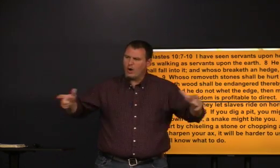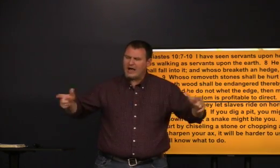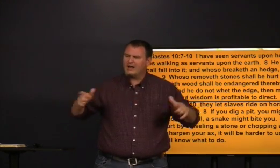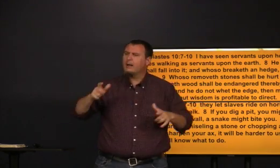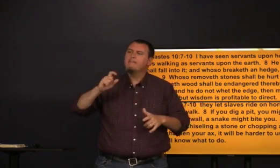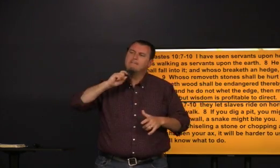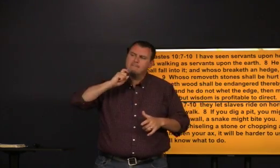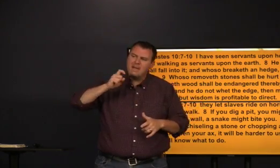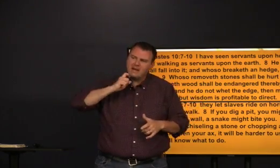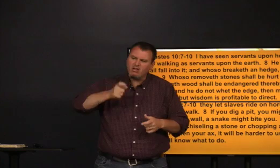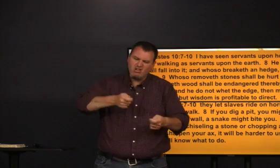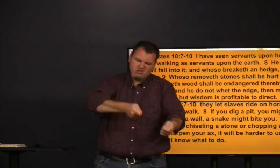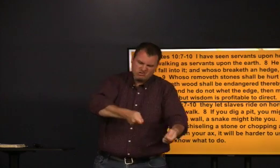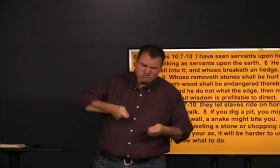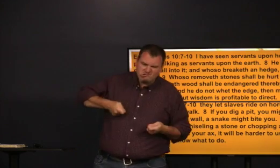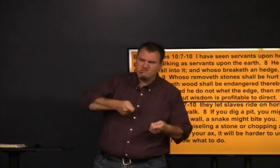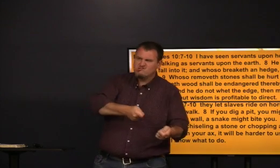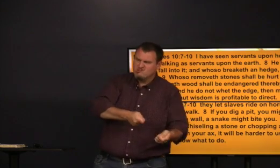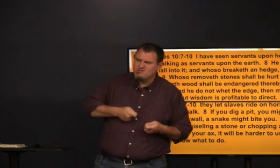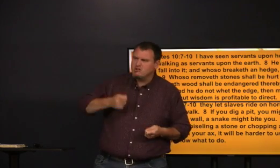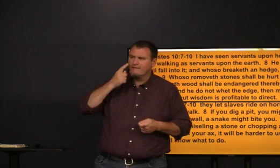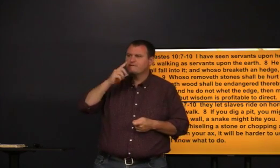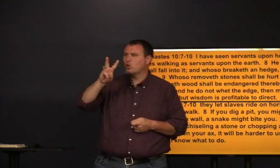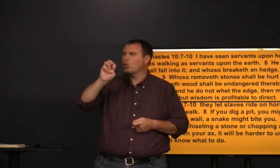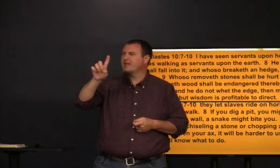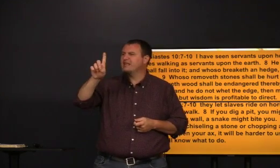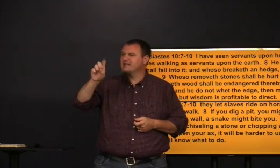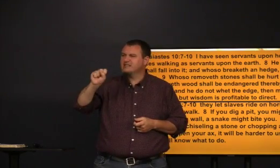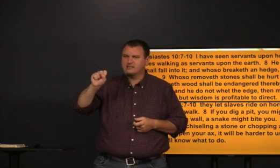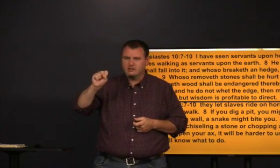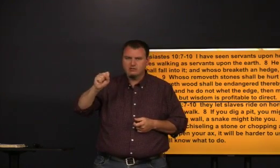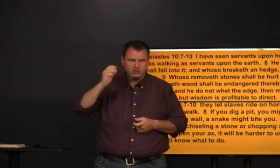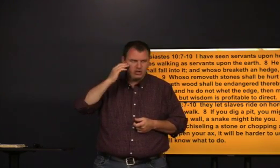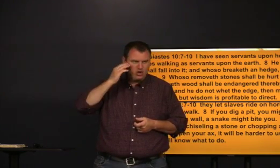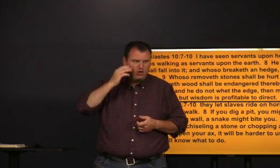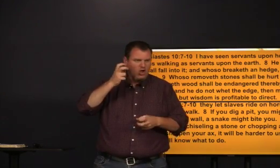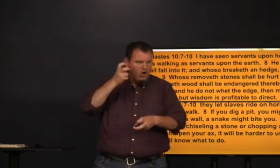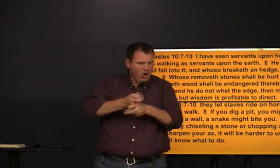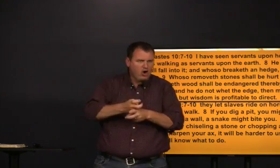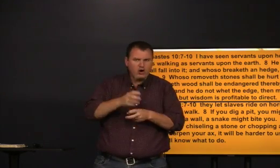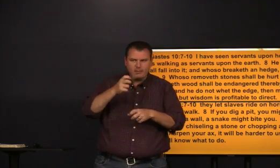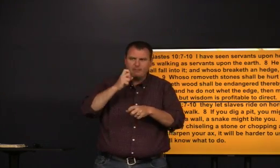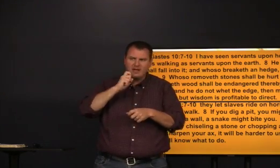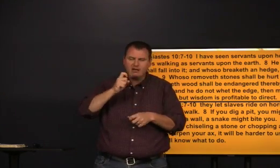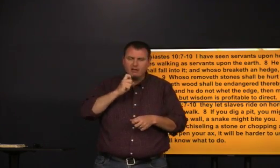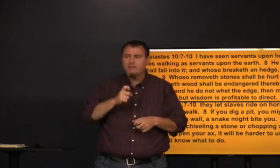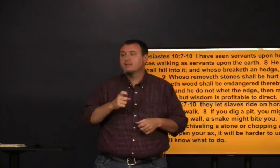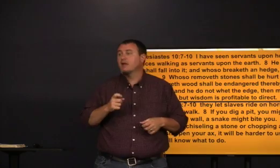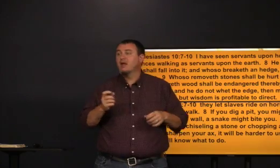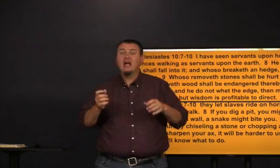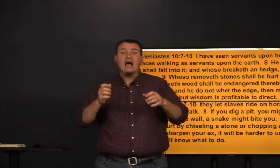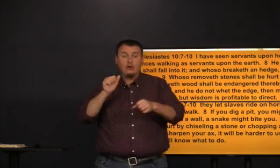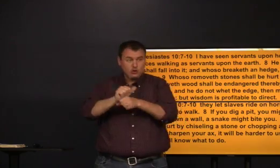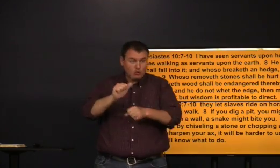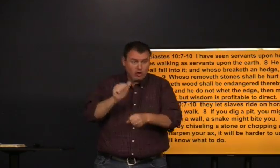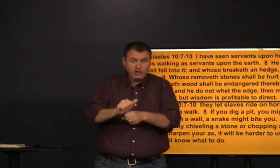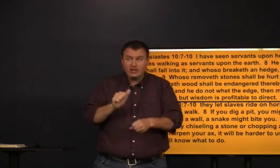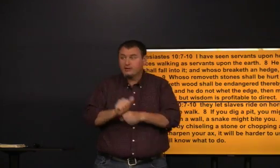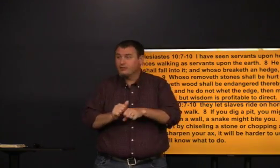Why? Metal for weeds, hard metal. I was working,